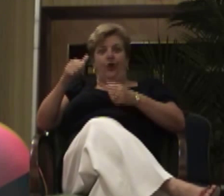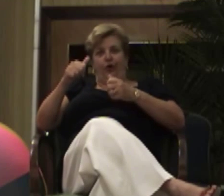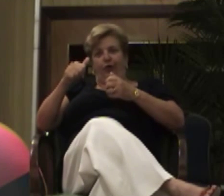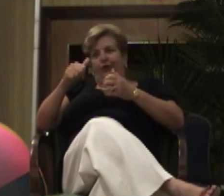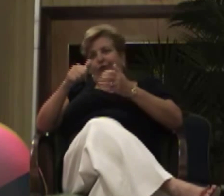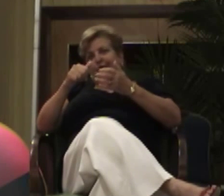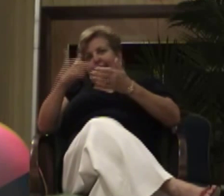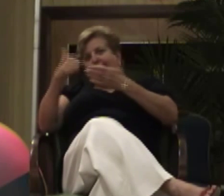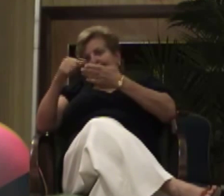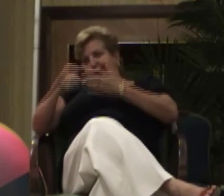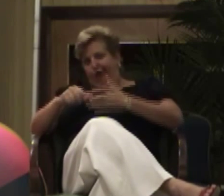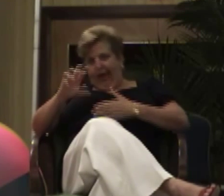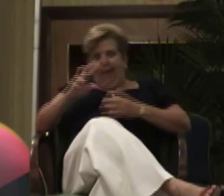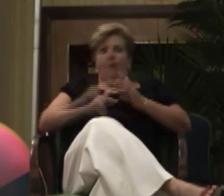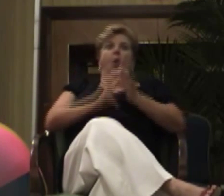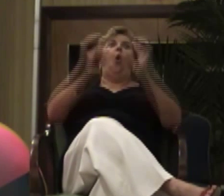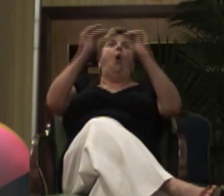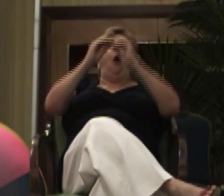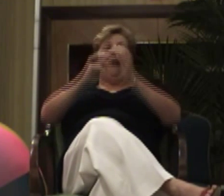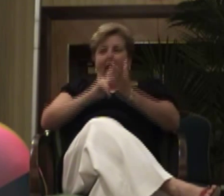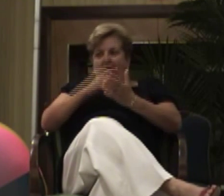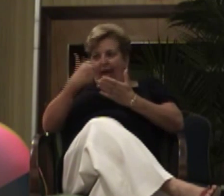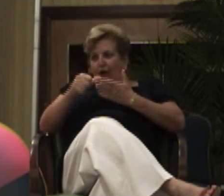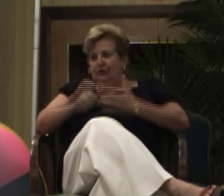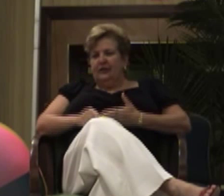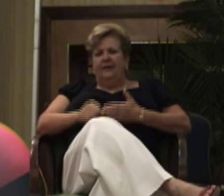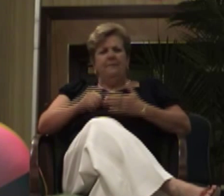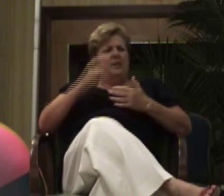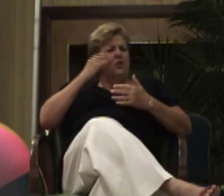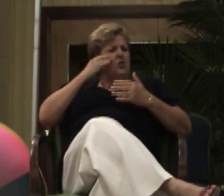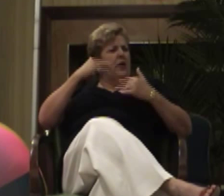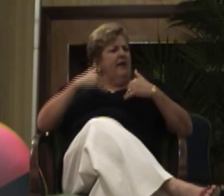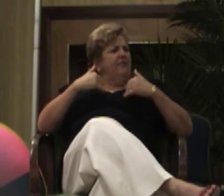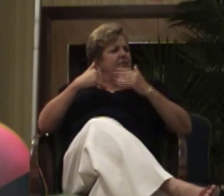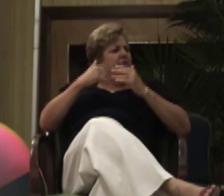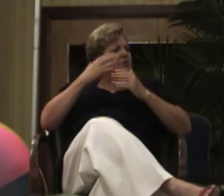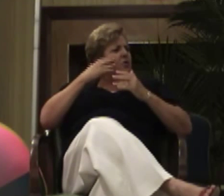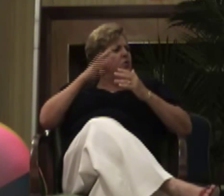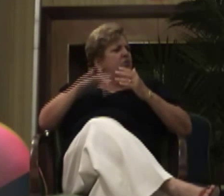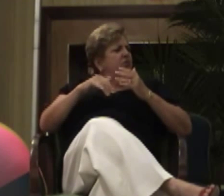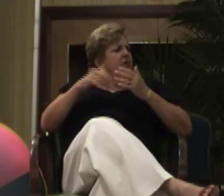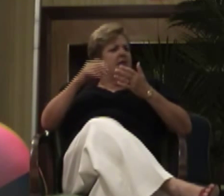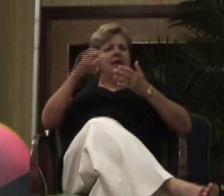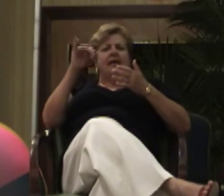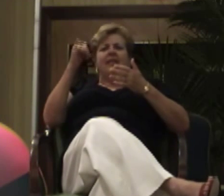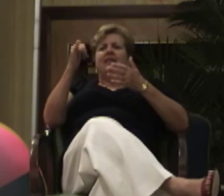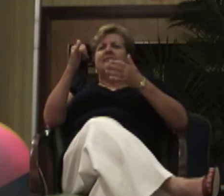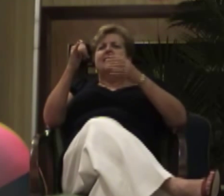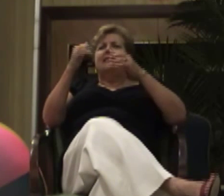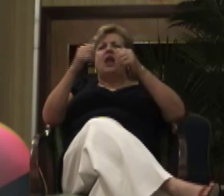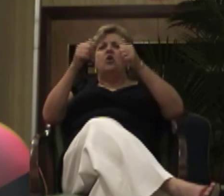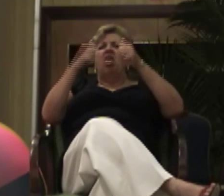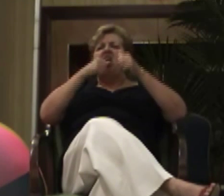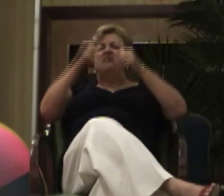letters. They all have these little, you know, like attorneys that put these little yellow sign here, sign here. Damn. Oh.